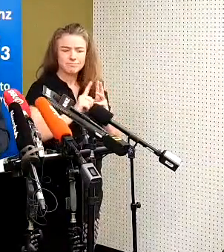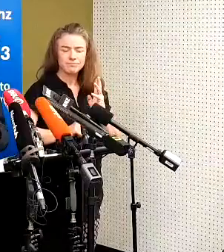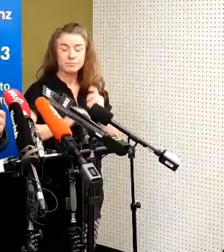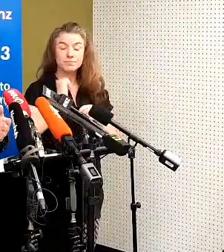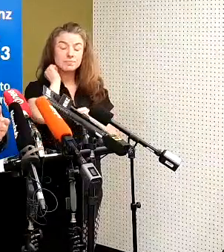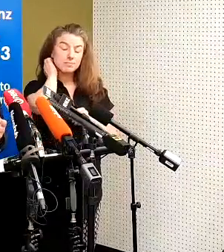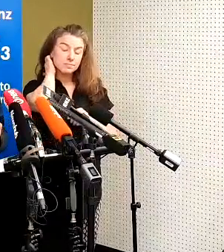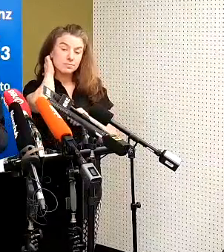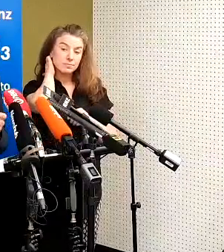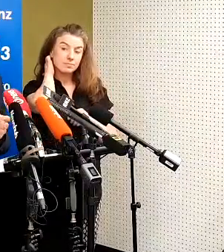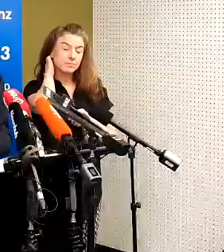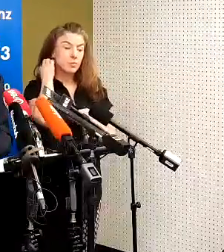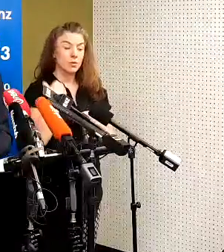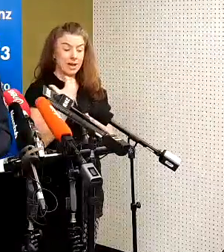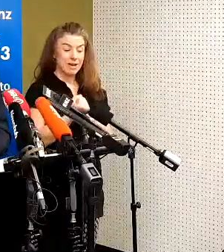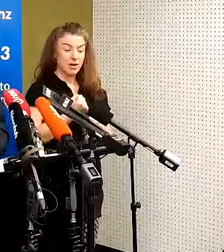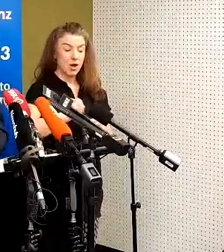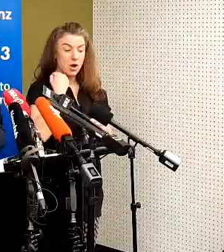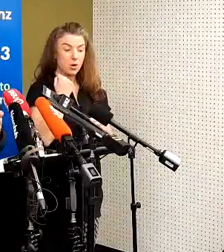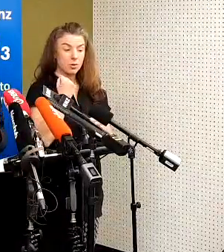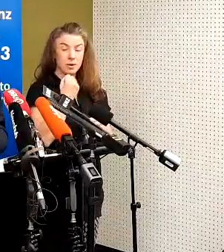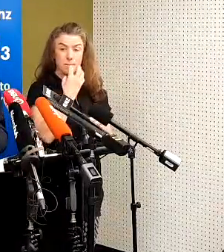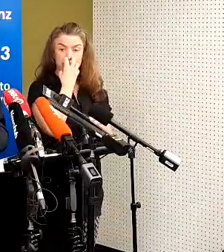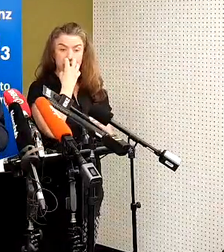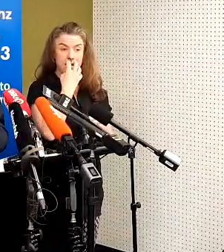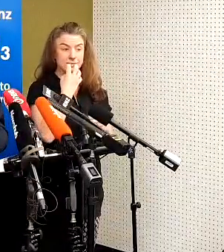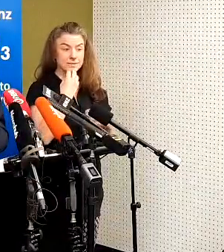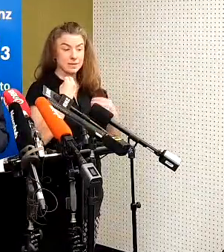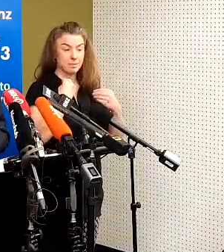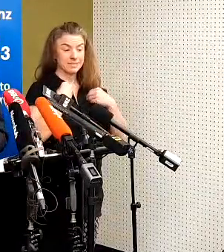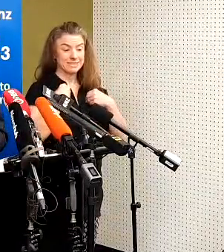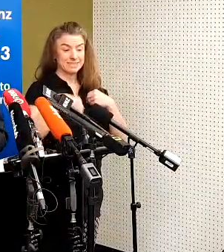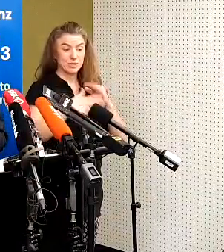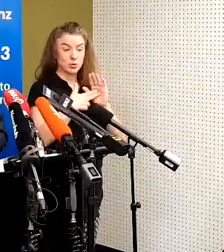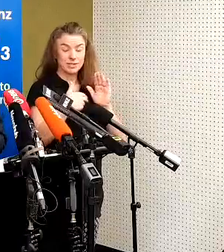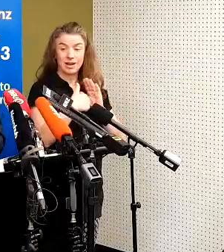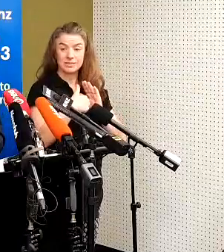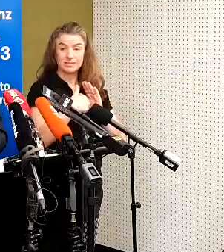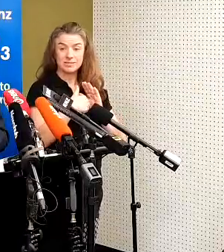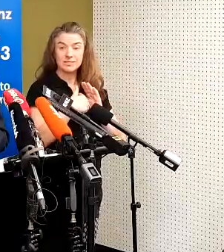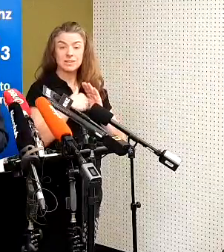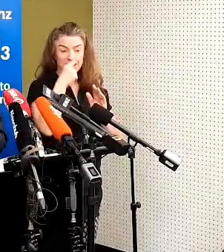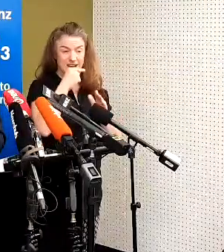we have got our own mask producing factory here in New Zealand, and it's underway with and